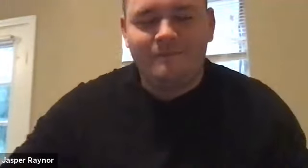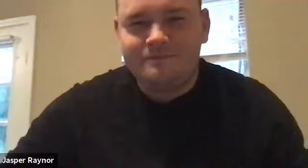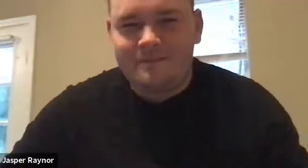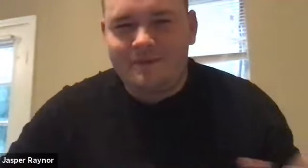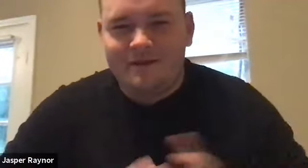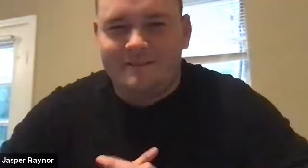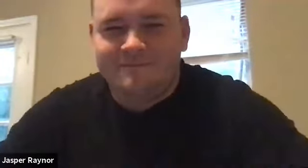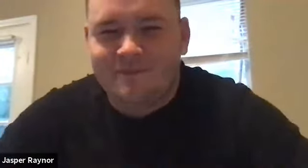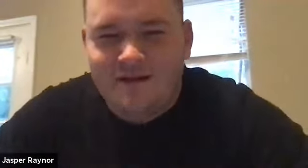And